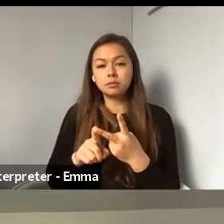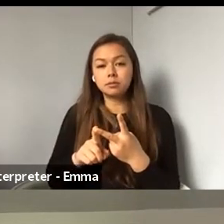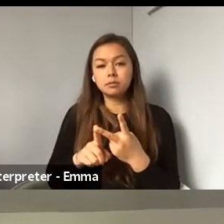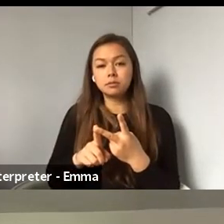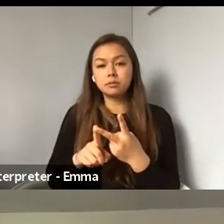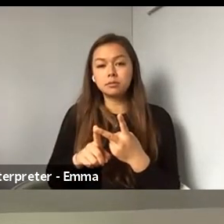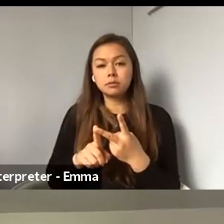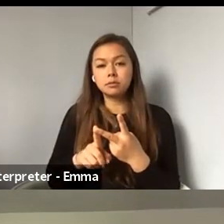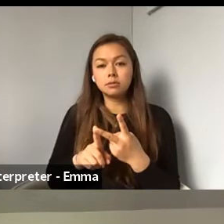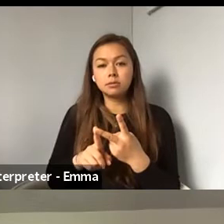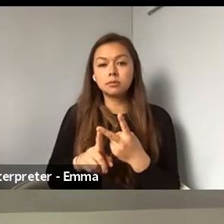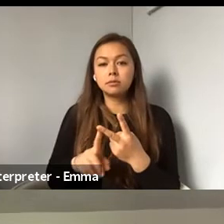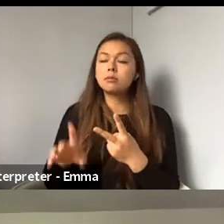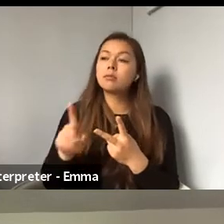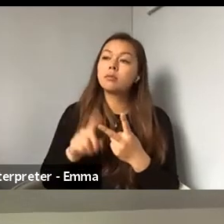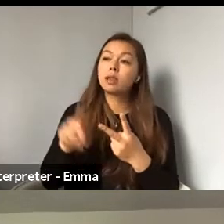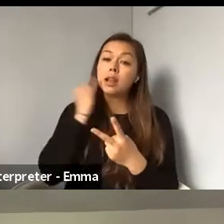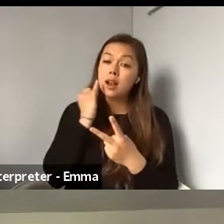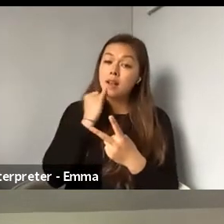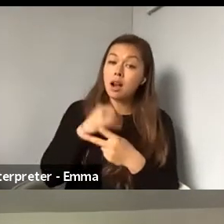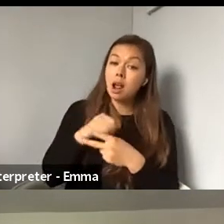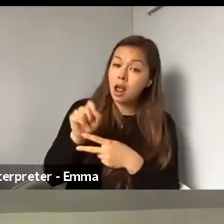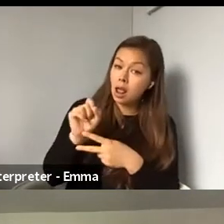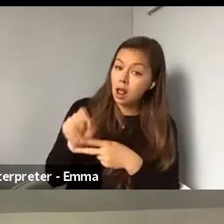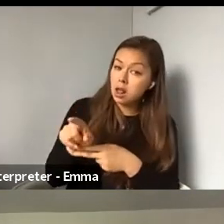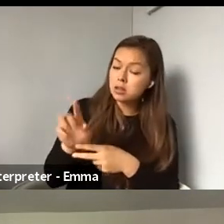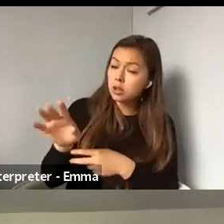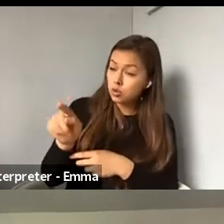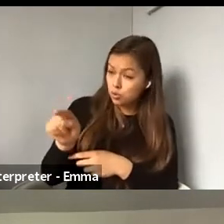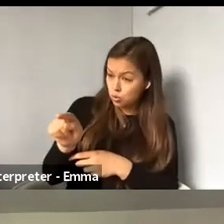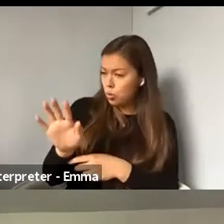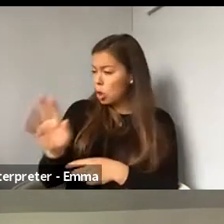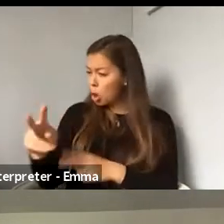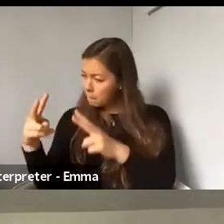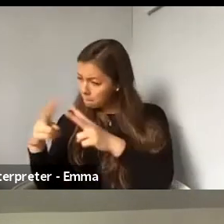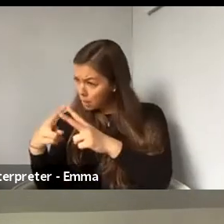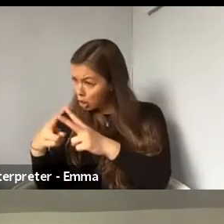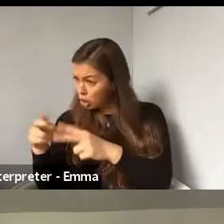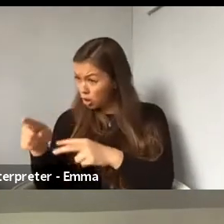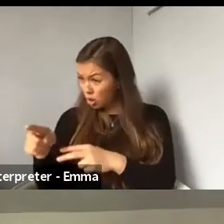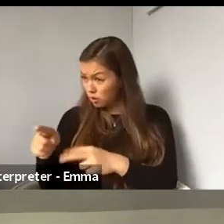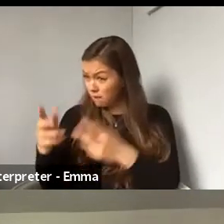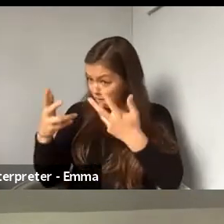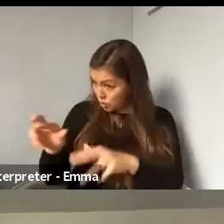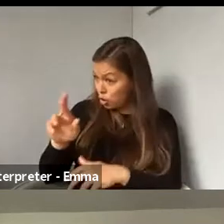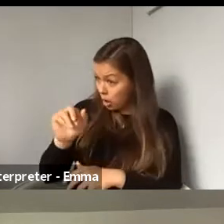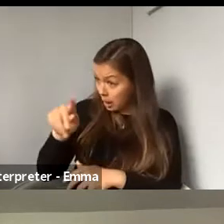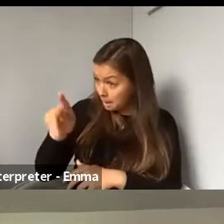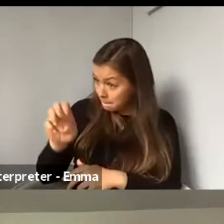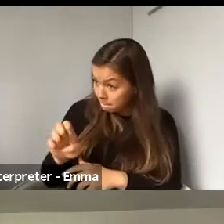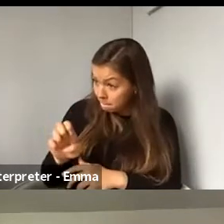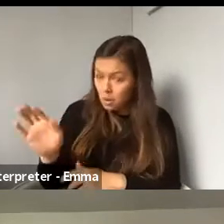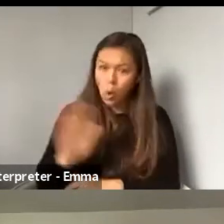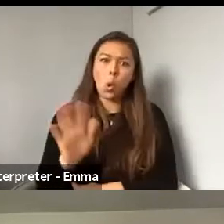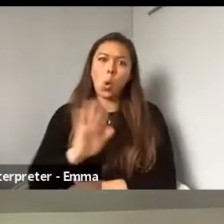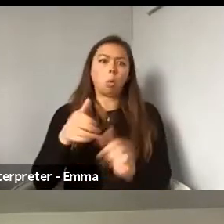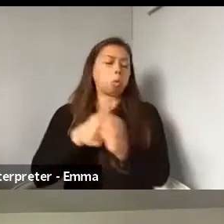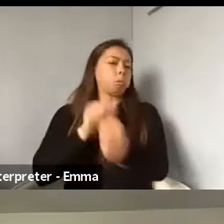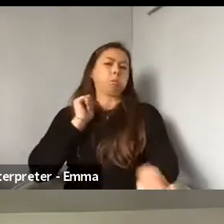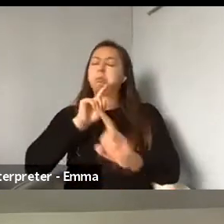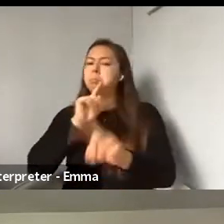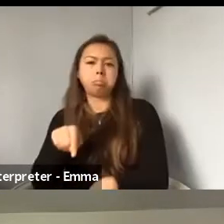about the behavior of an intimate partner. So I'll give the example straight off our survey of how our question was phrased.